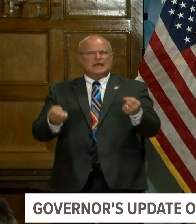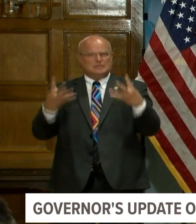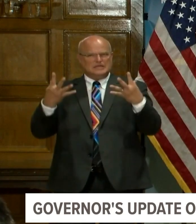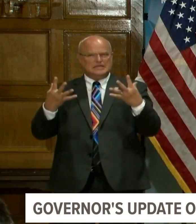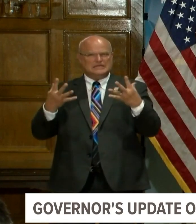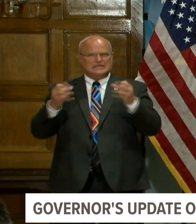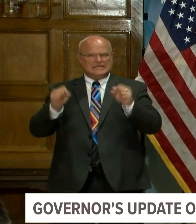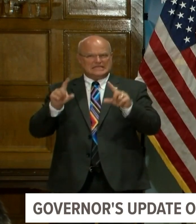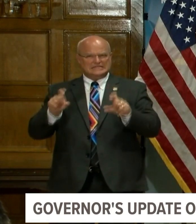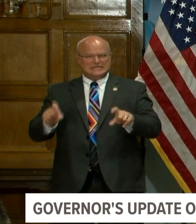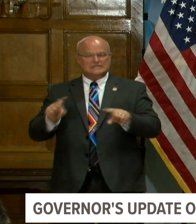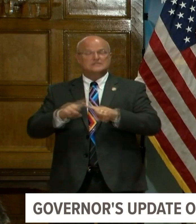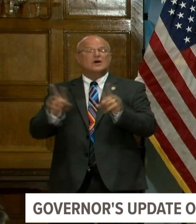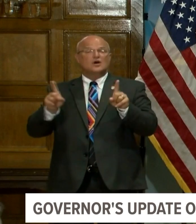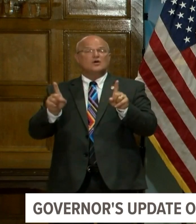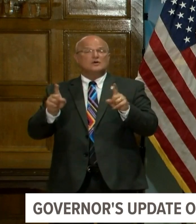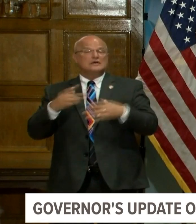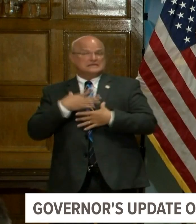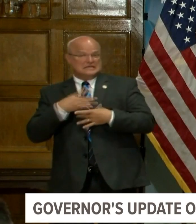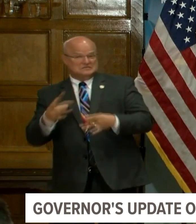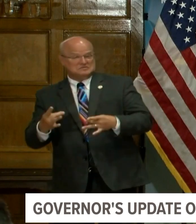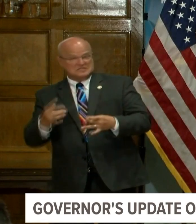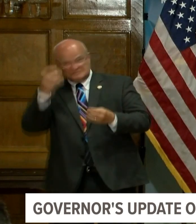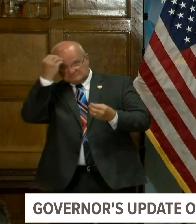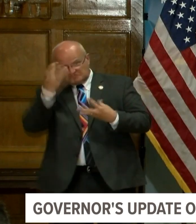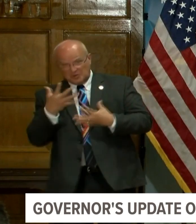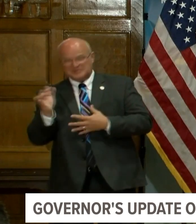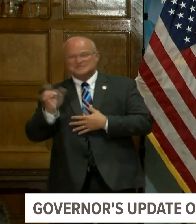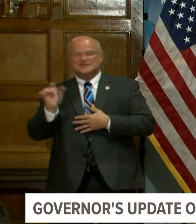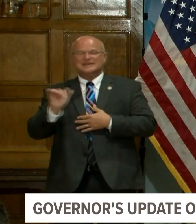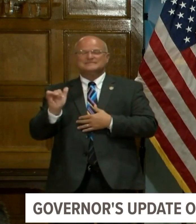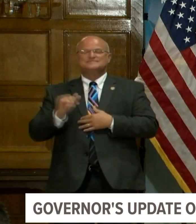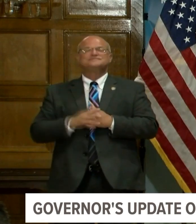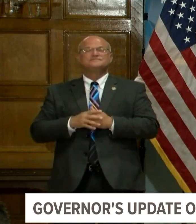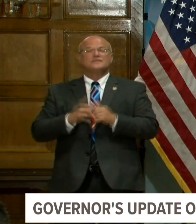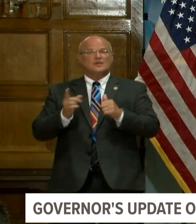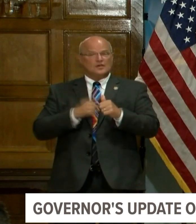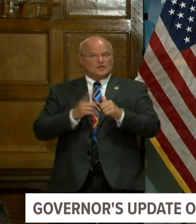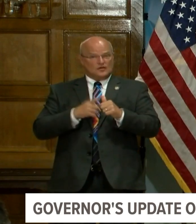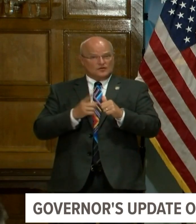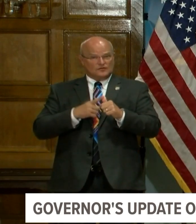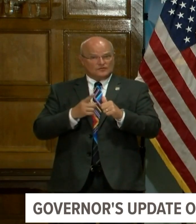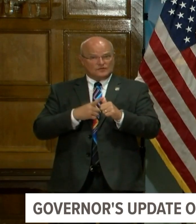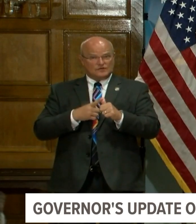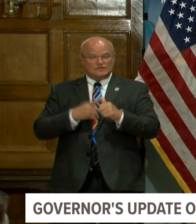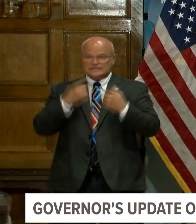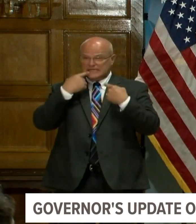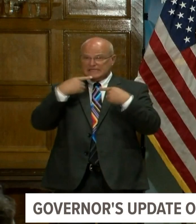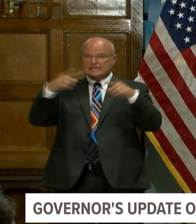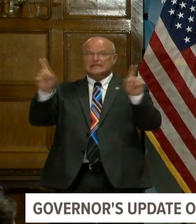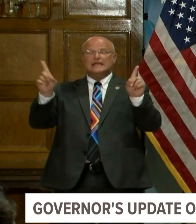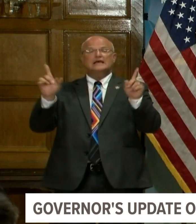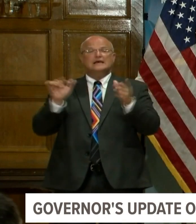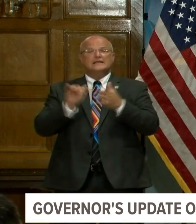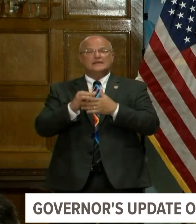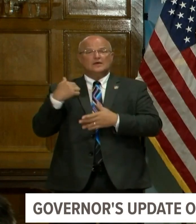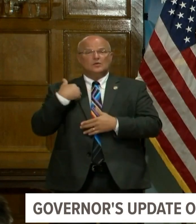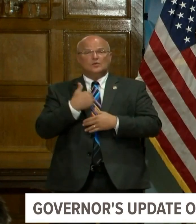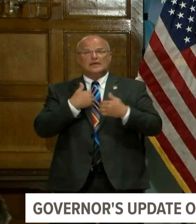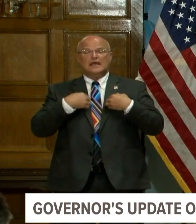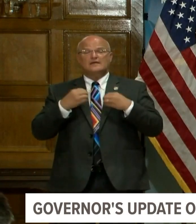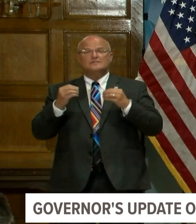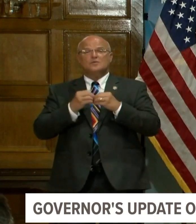that will be interesting and informative as well. First, let me announce that we have